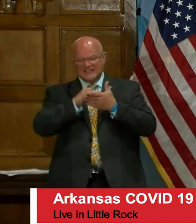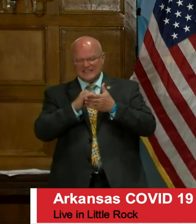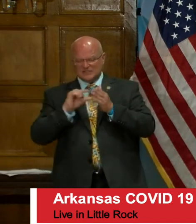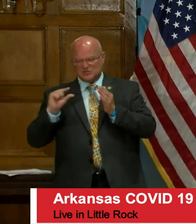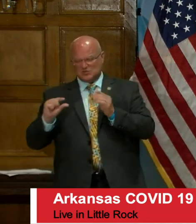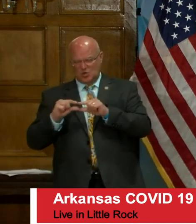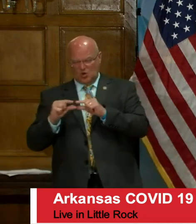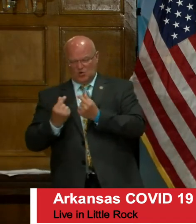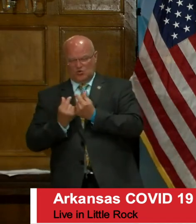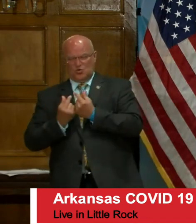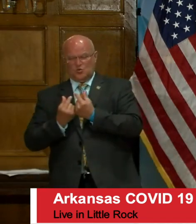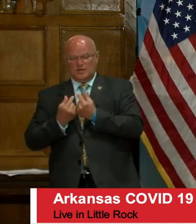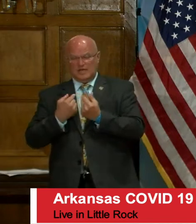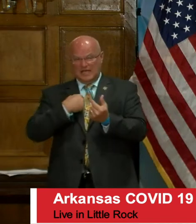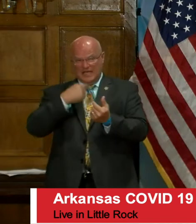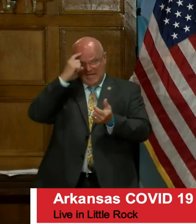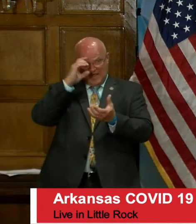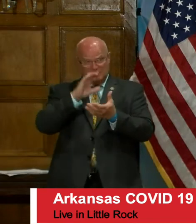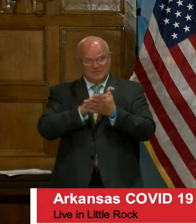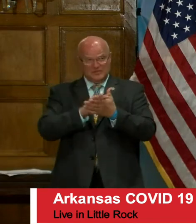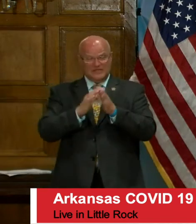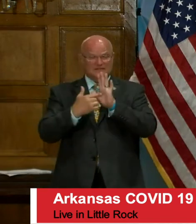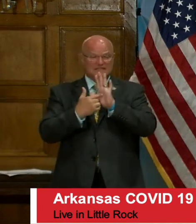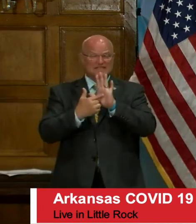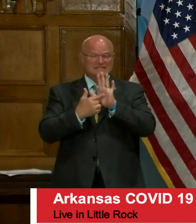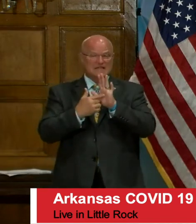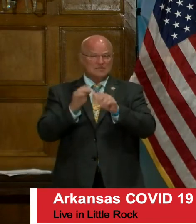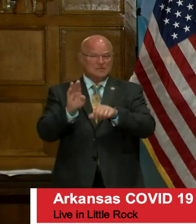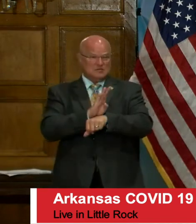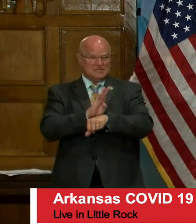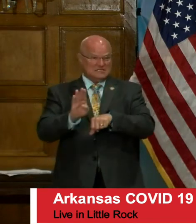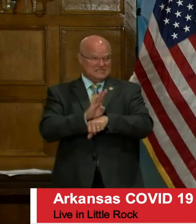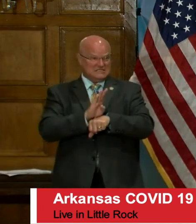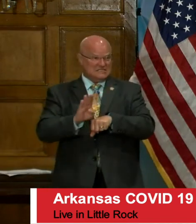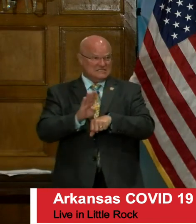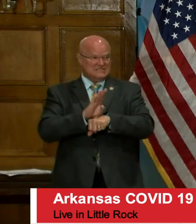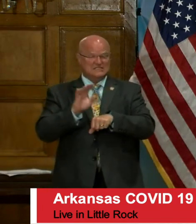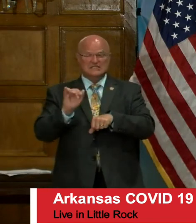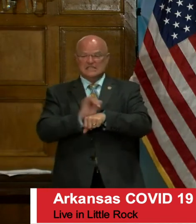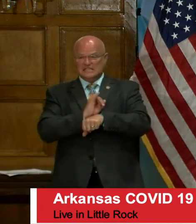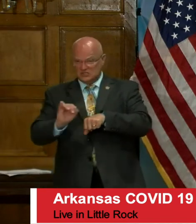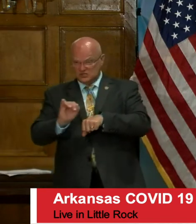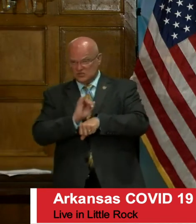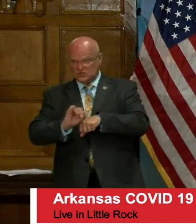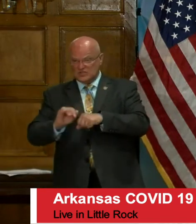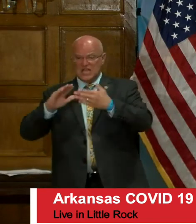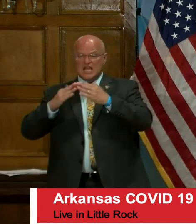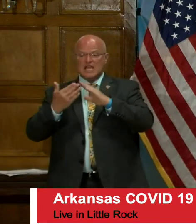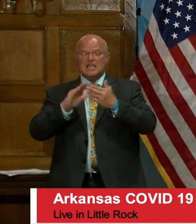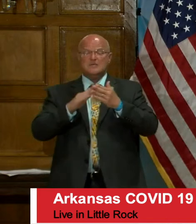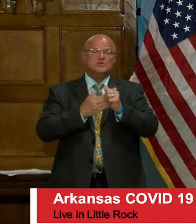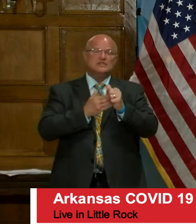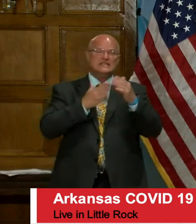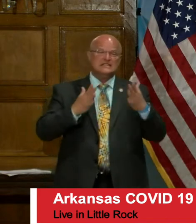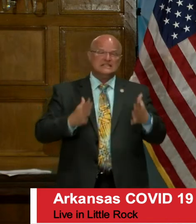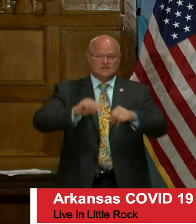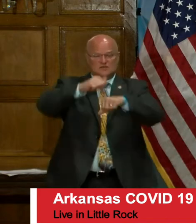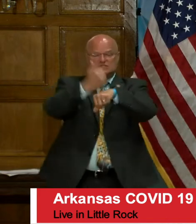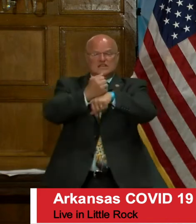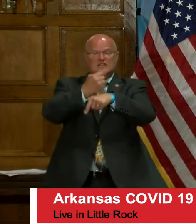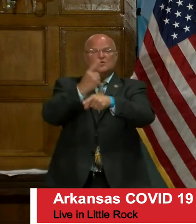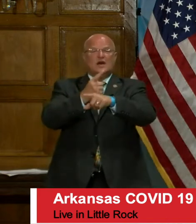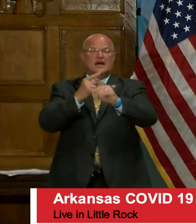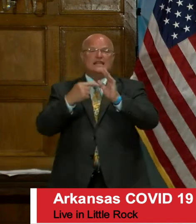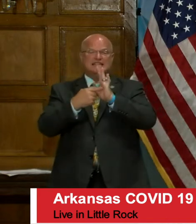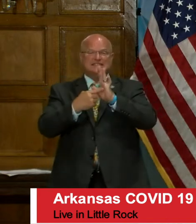minority, and I believe the example of businesses, industry, community leaders to set the right